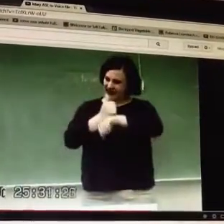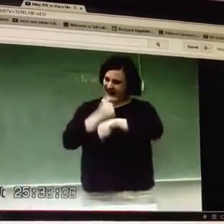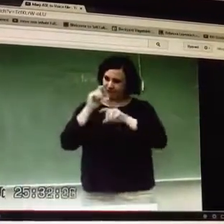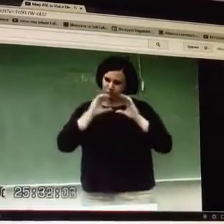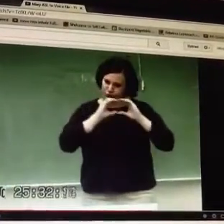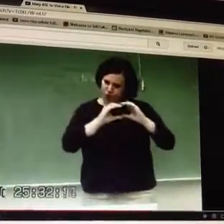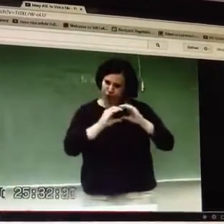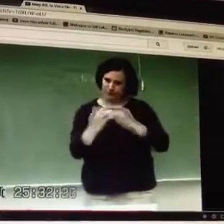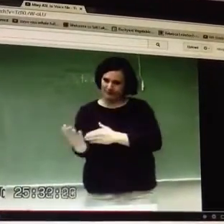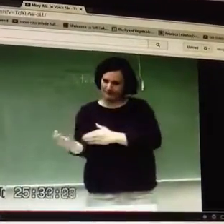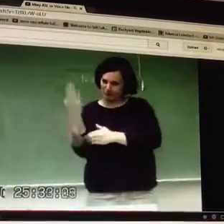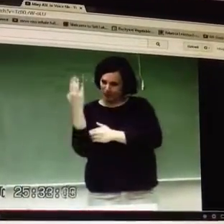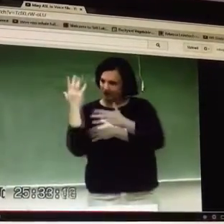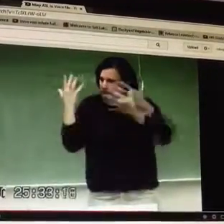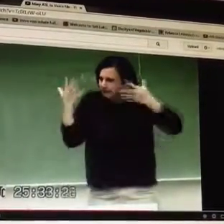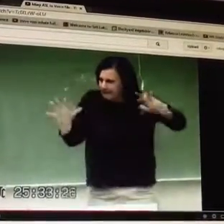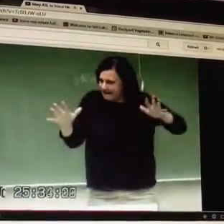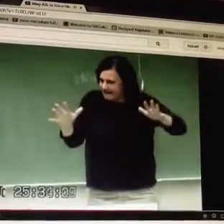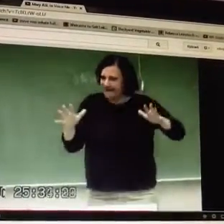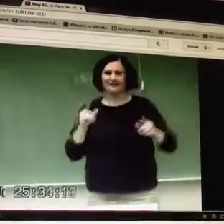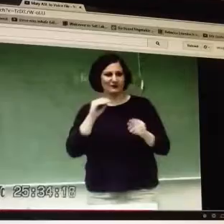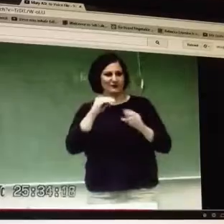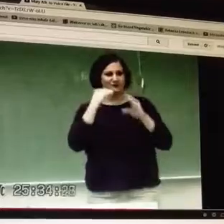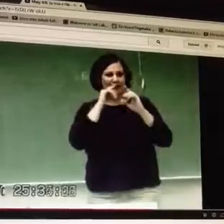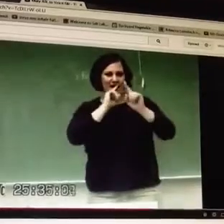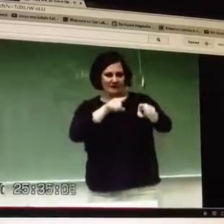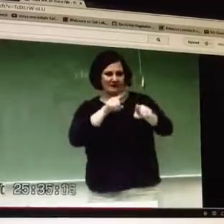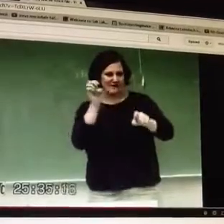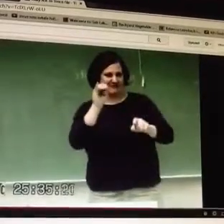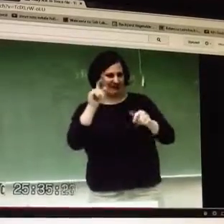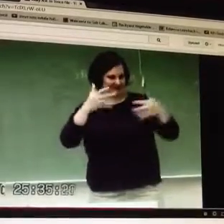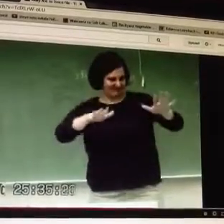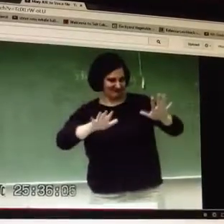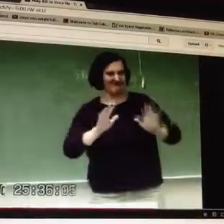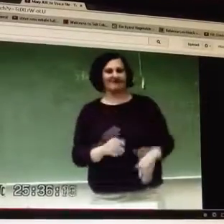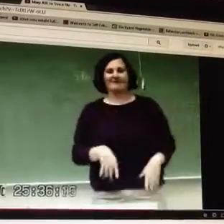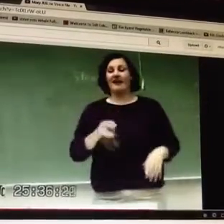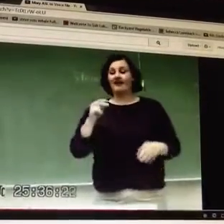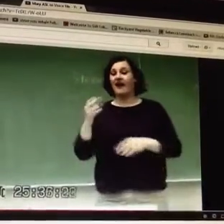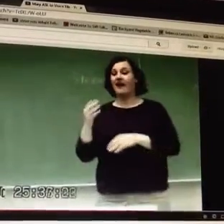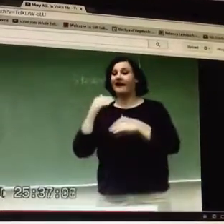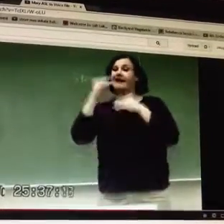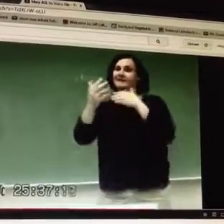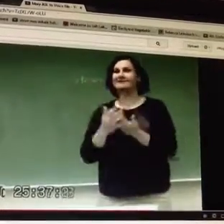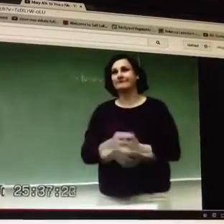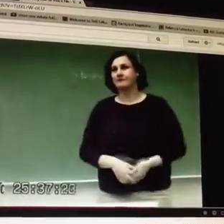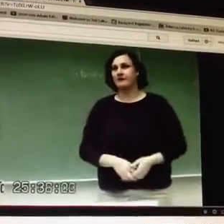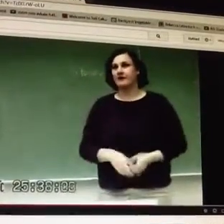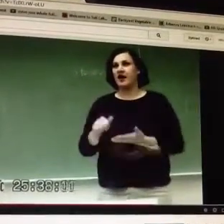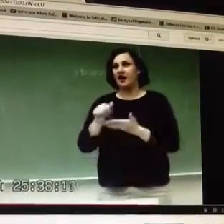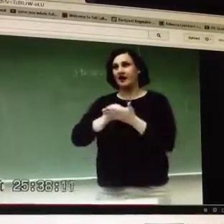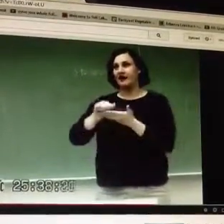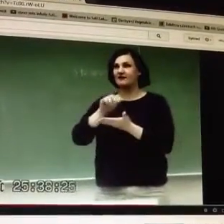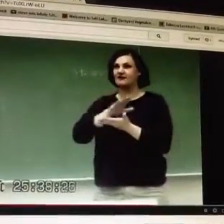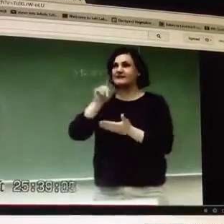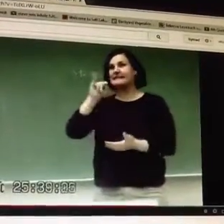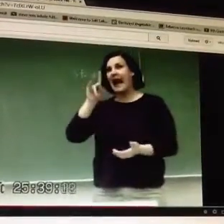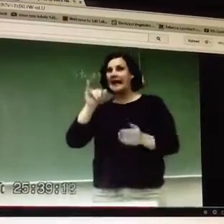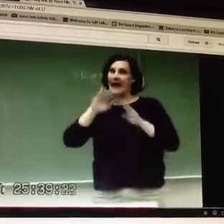a bunch of texts that I needed to respond to. So now I've set a specific amount of time during the day to respond to those.